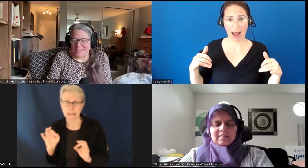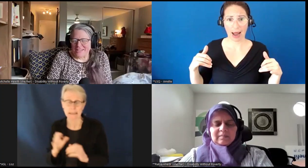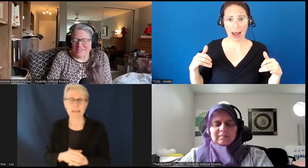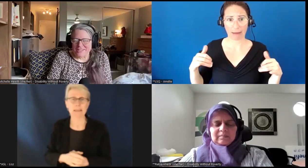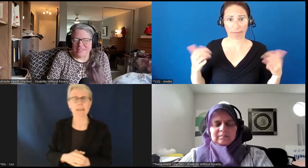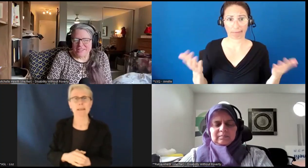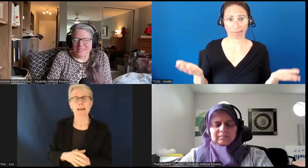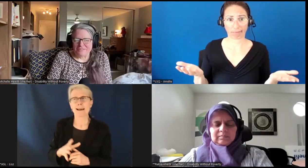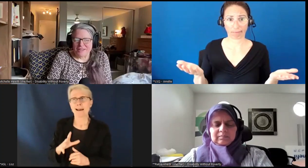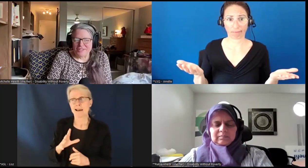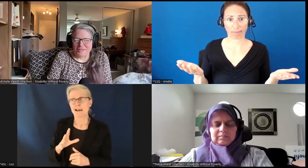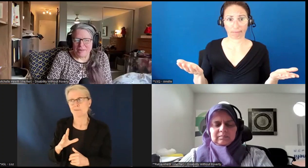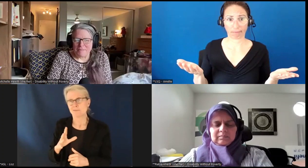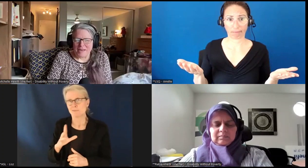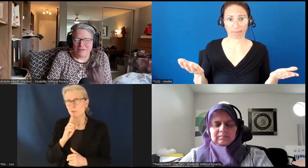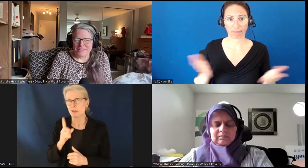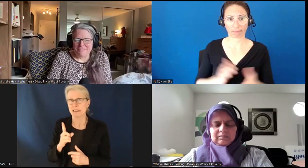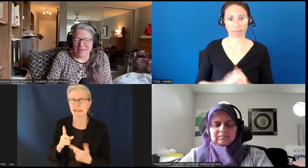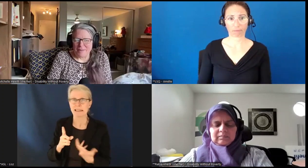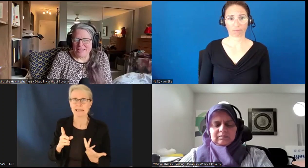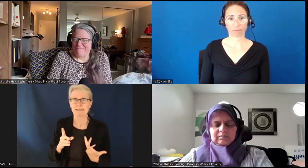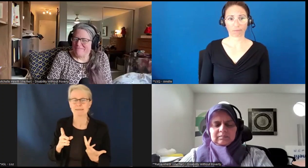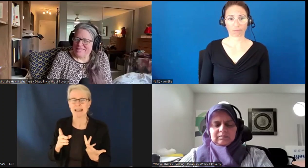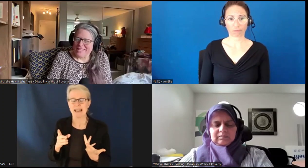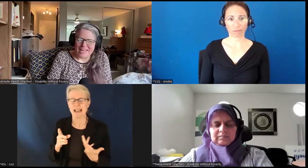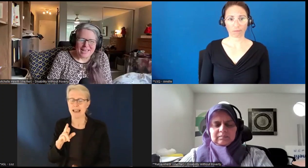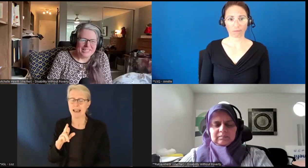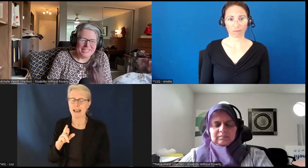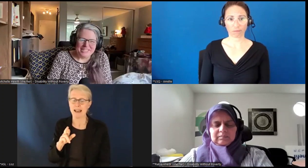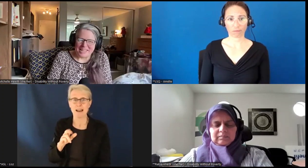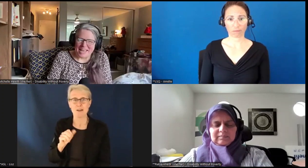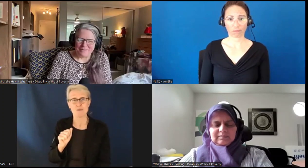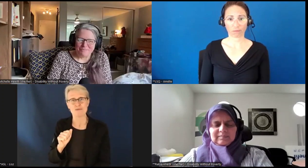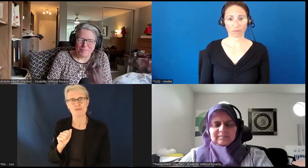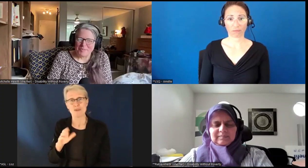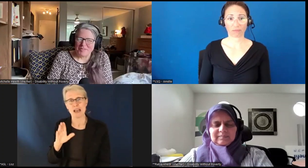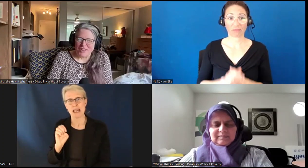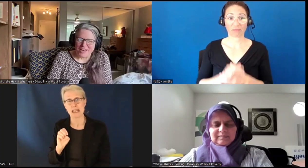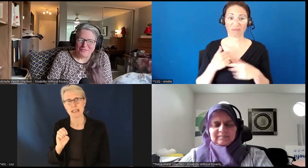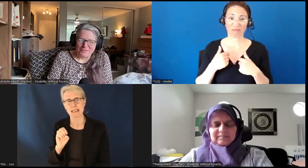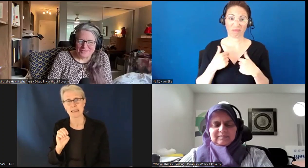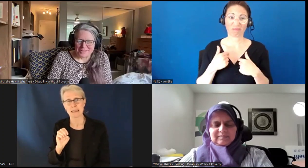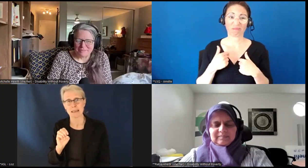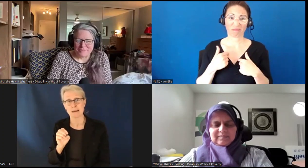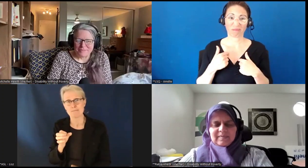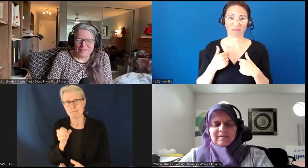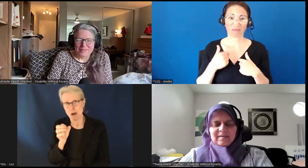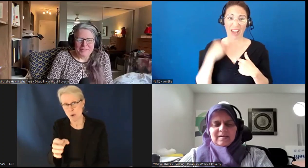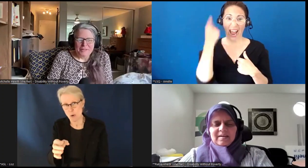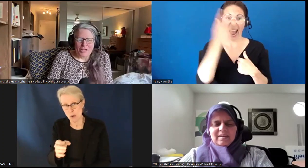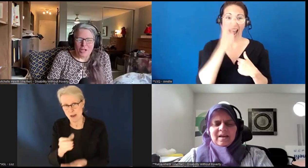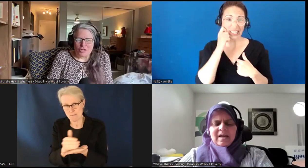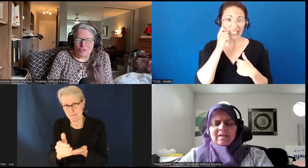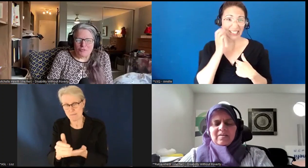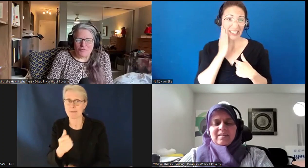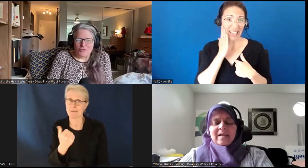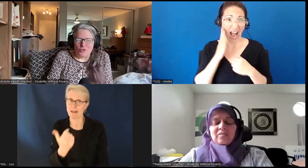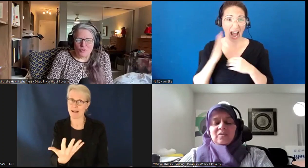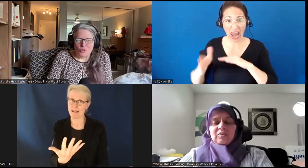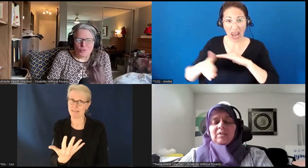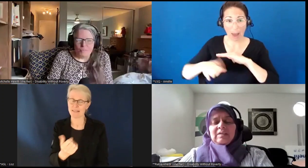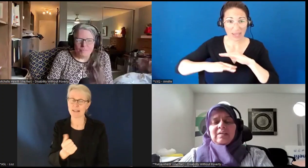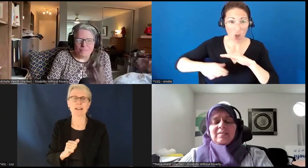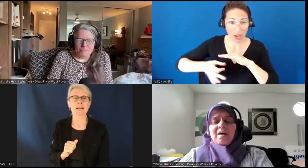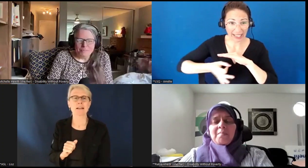as a racial minority, Rabia, yeah, again, probably 5. So lots And of that